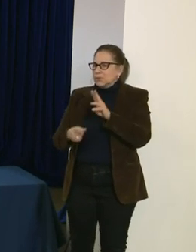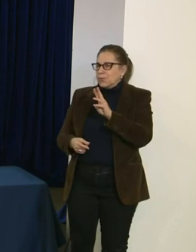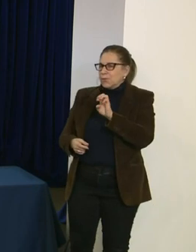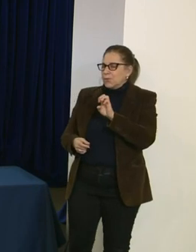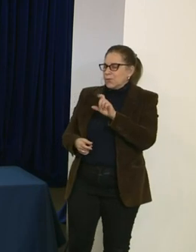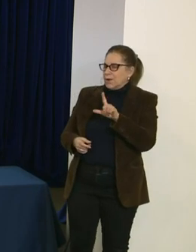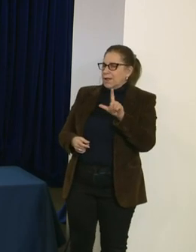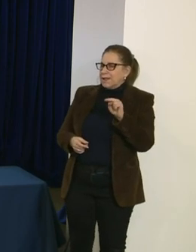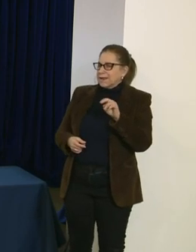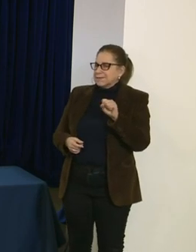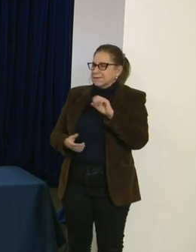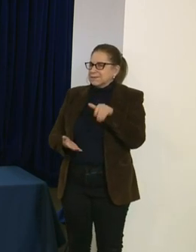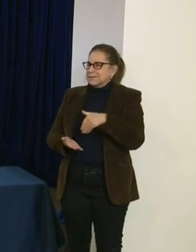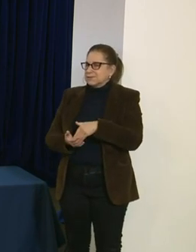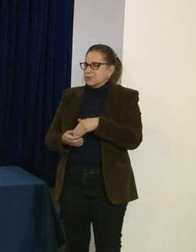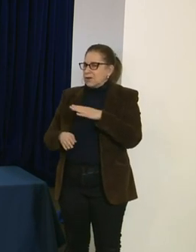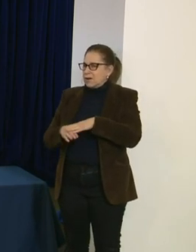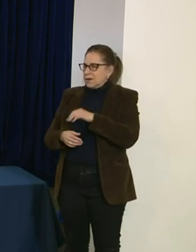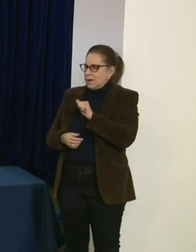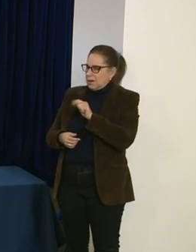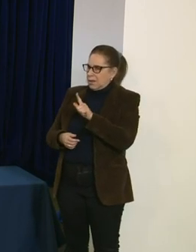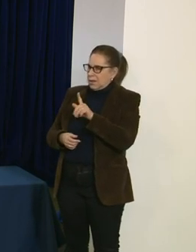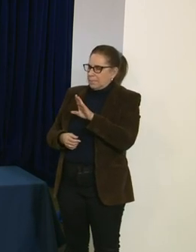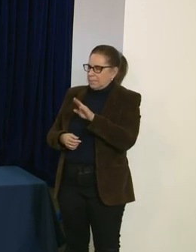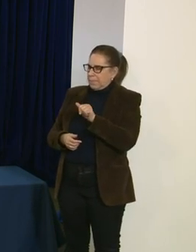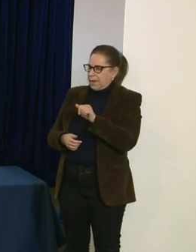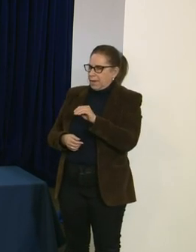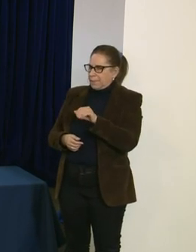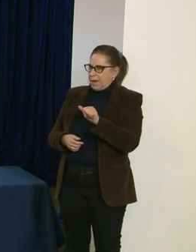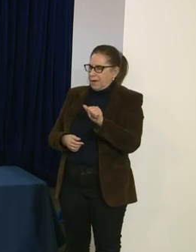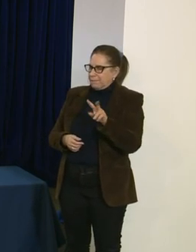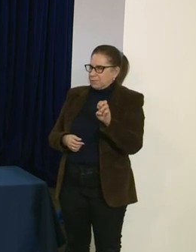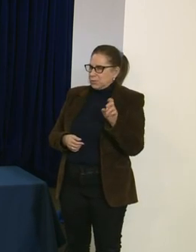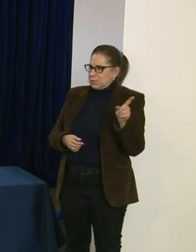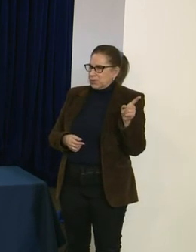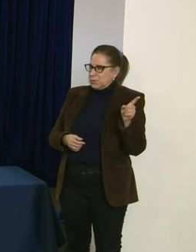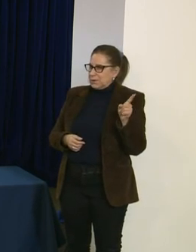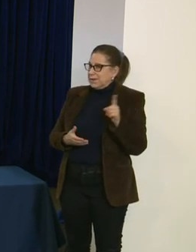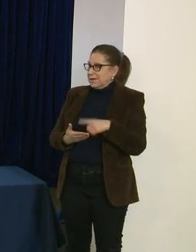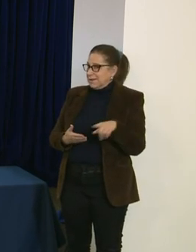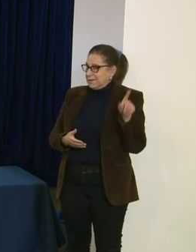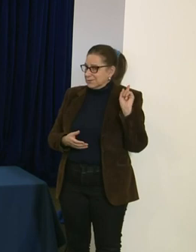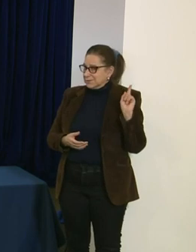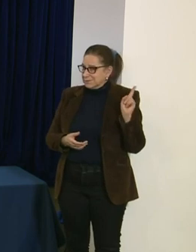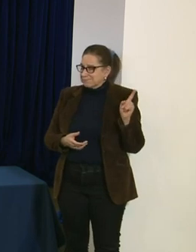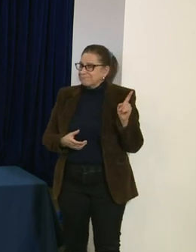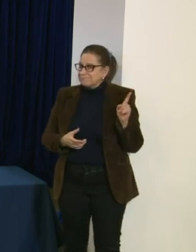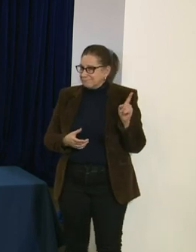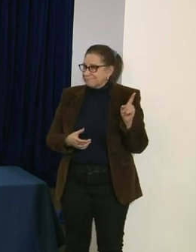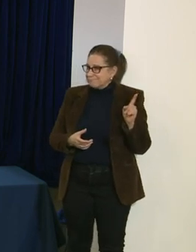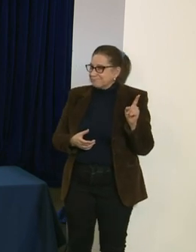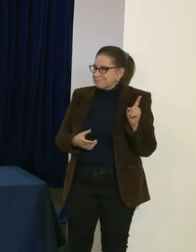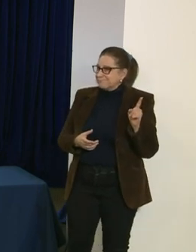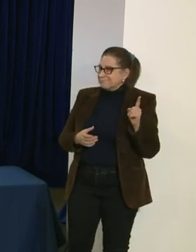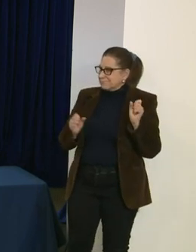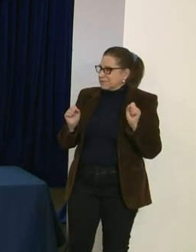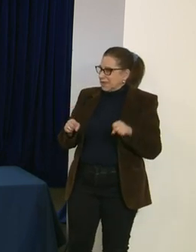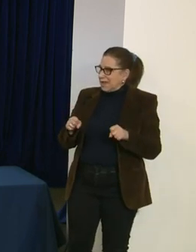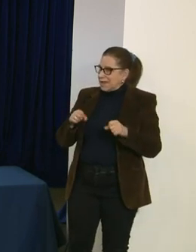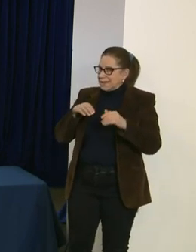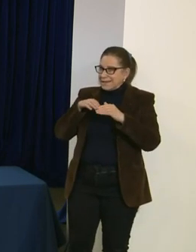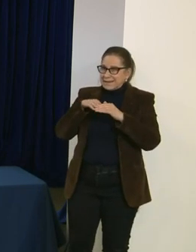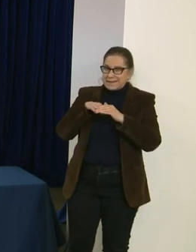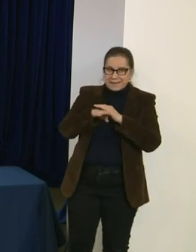Last week, the seniors were able to go in and get free lunches, hot lunches. So we were